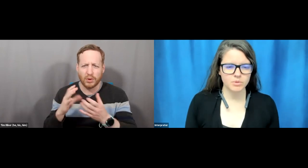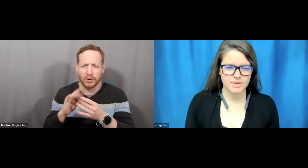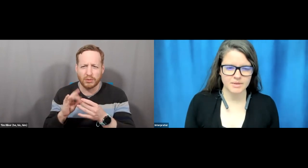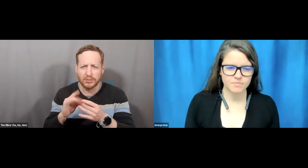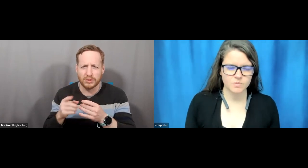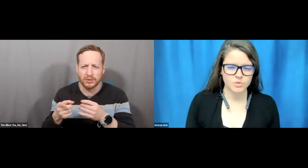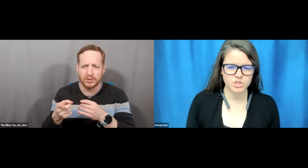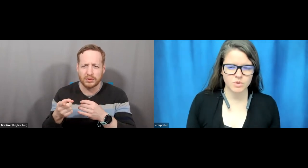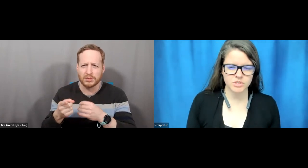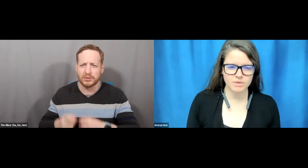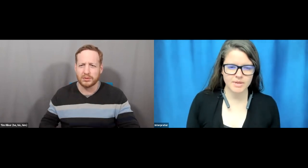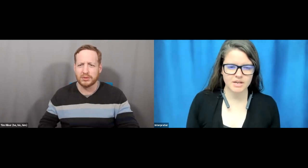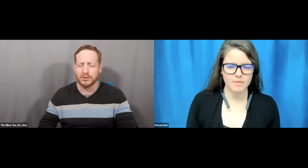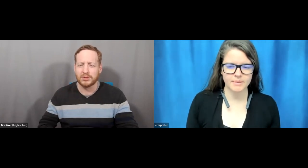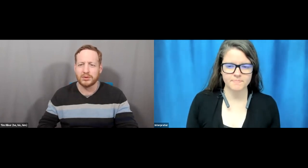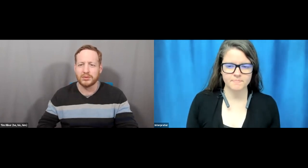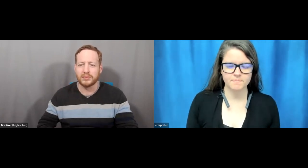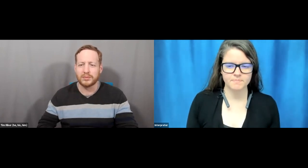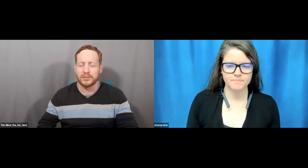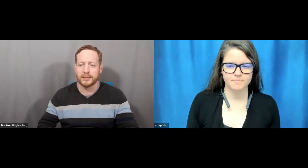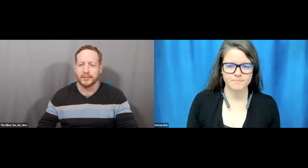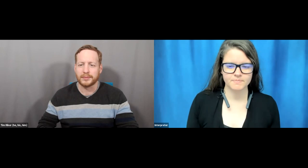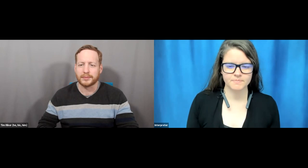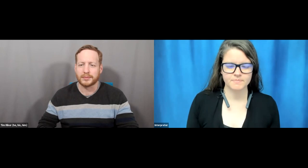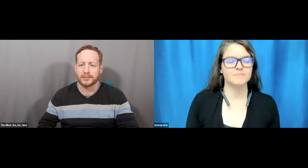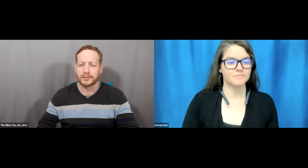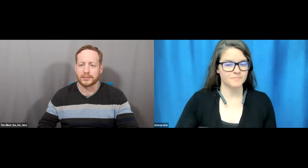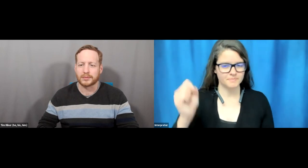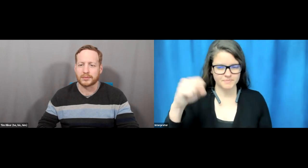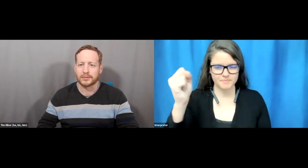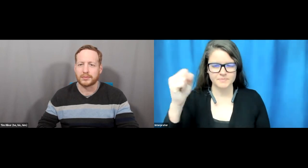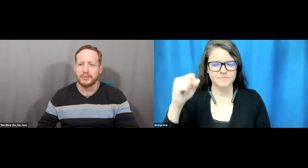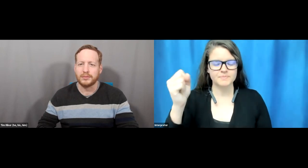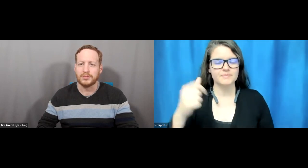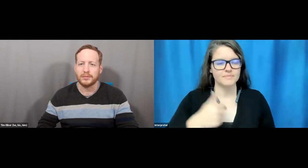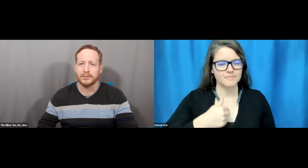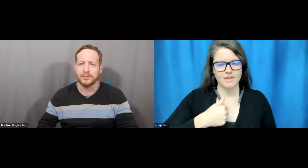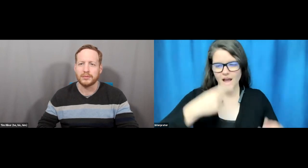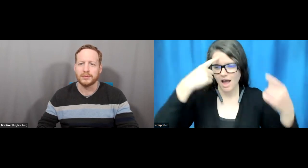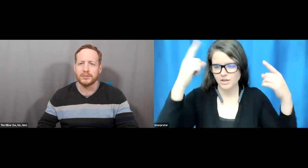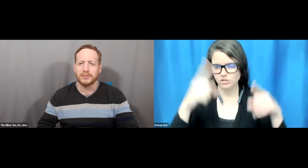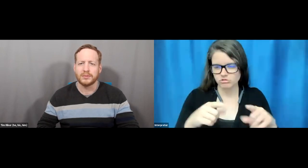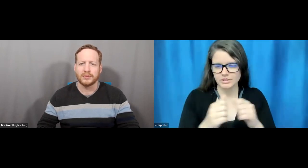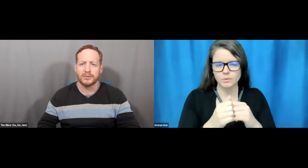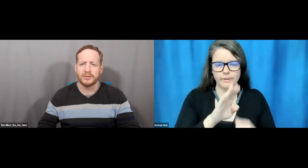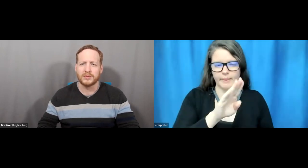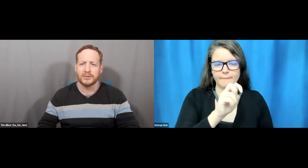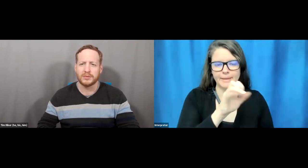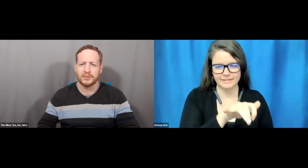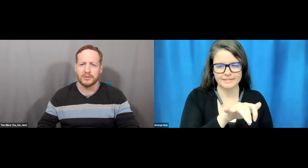Boonmi, did you also want to make a comment? Yes, I agree with Betsy that we should, for